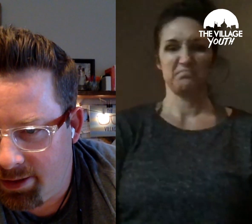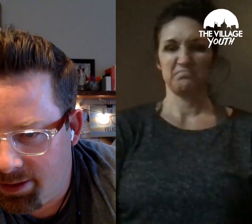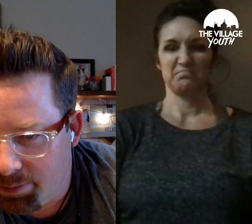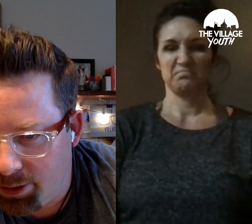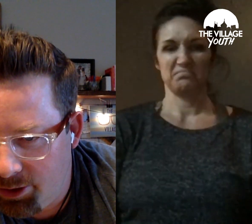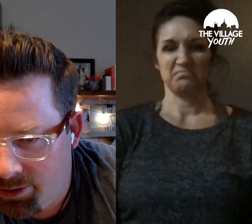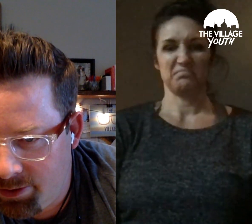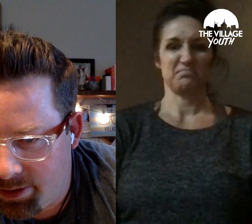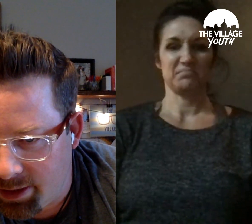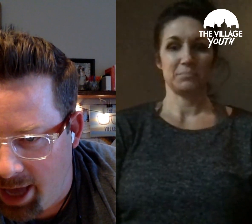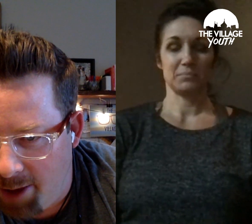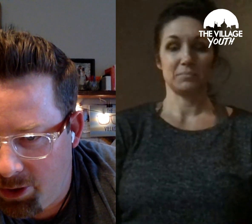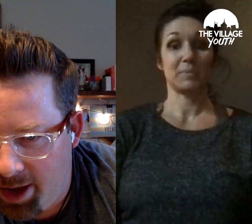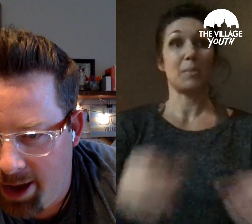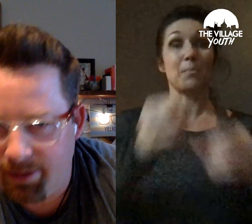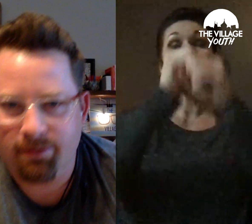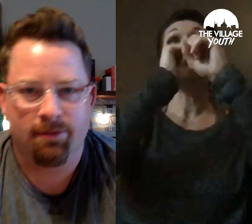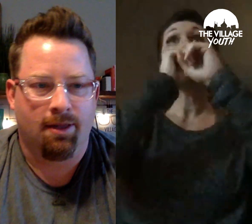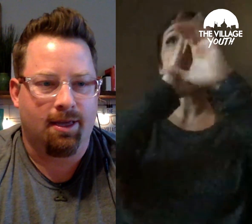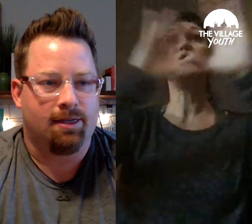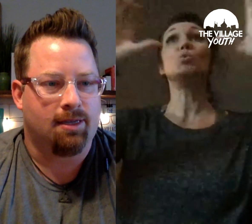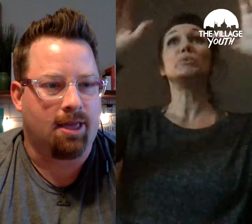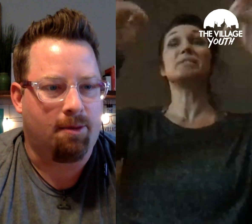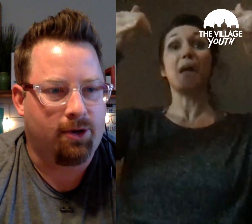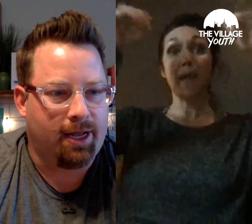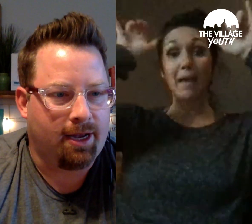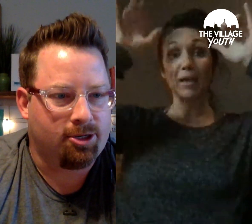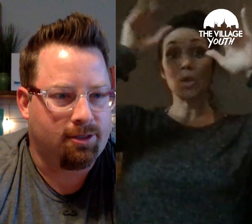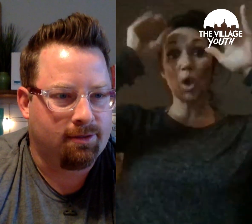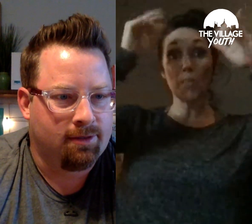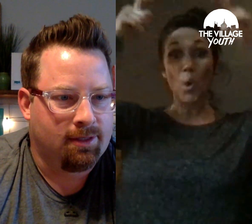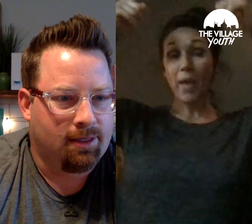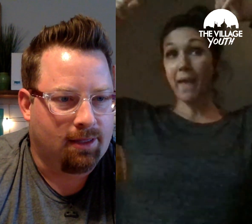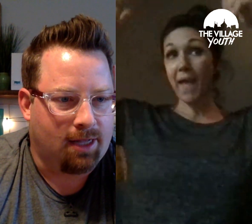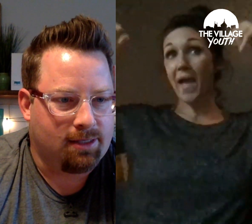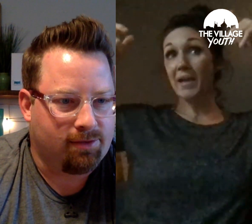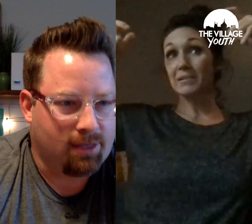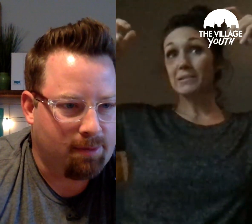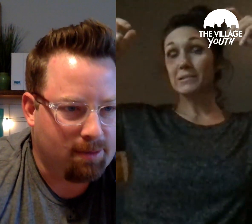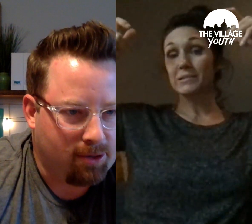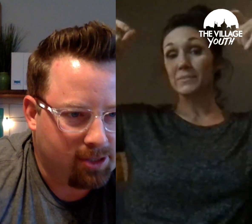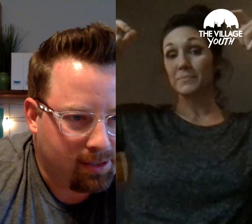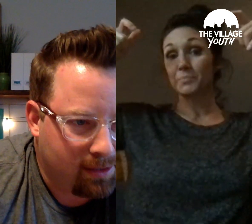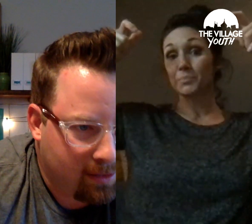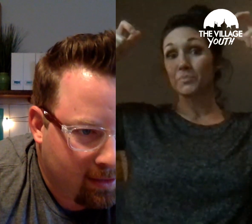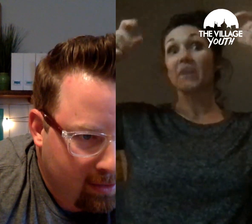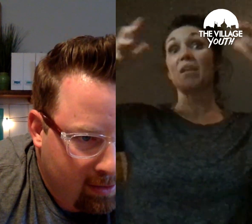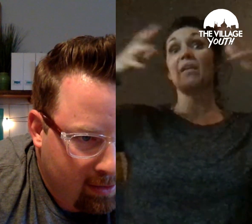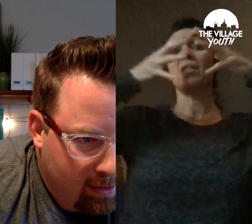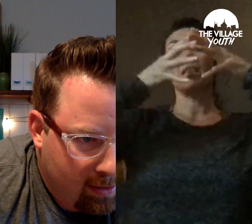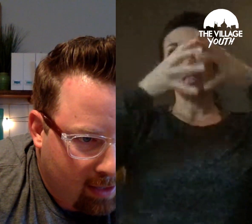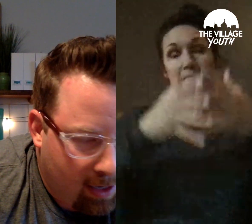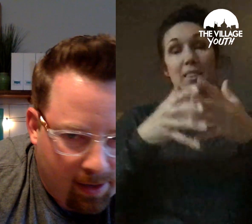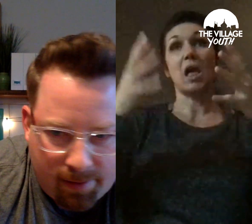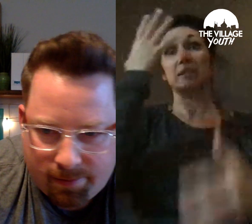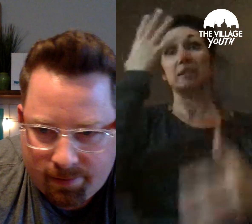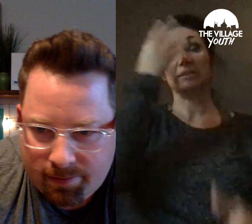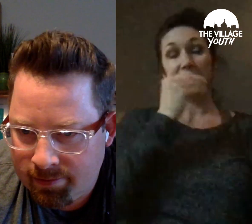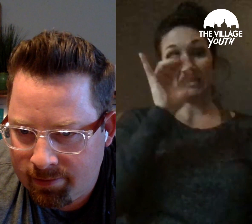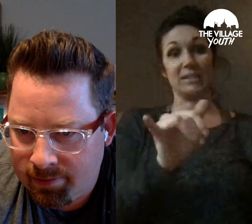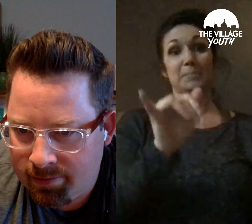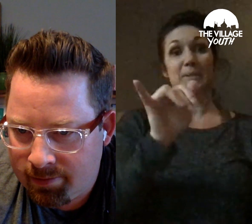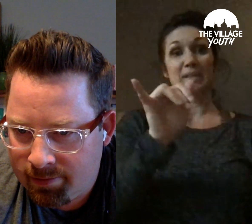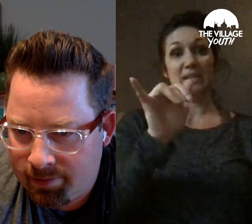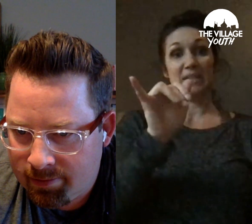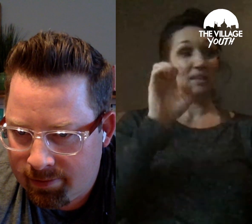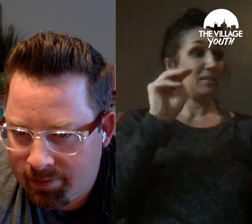No. Balloons, a cowboy hat? I think I see a cowboy hat action. Lots of sleepy emojis.